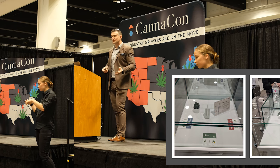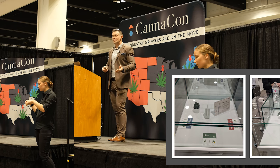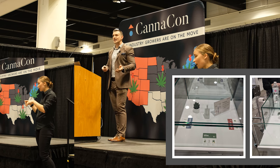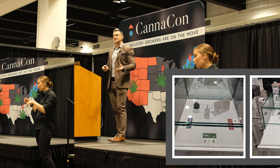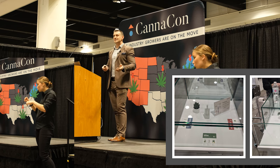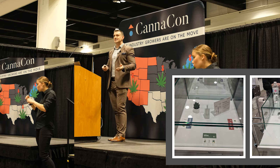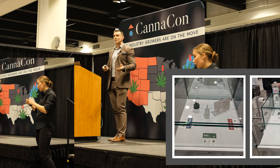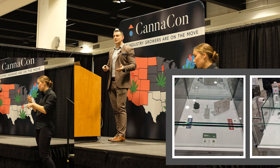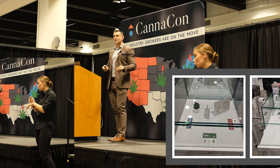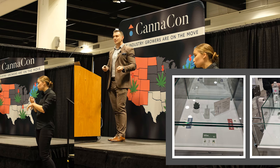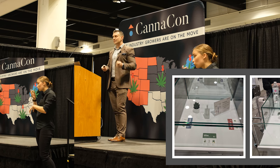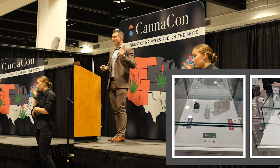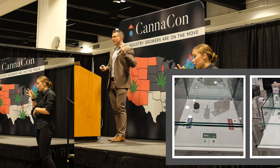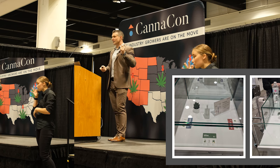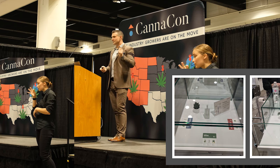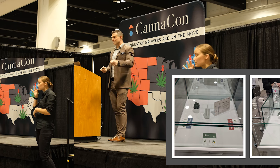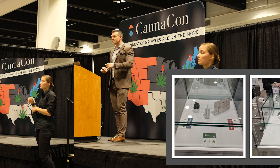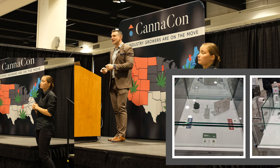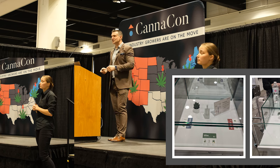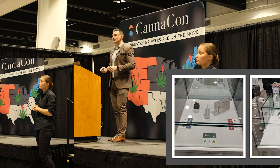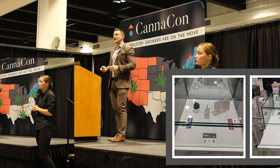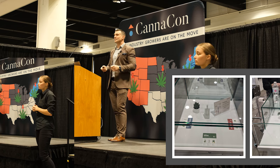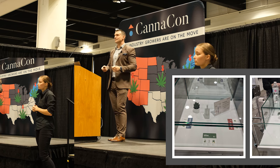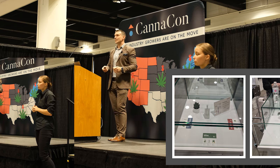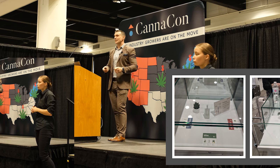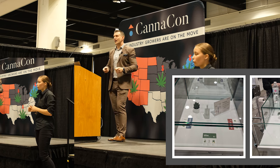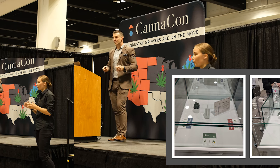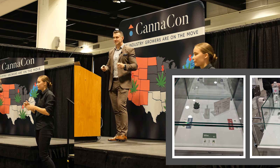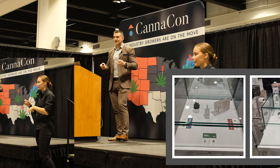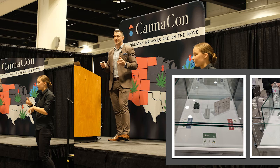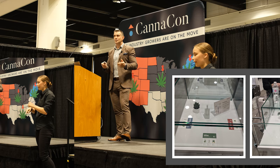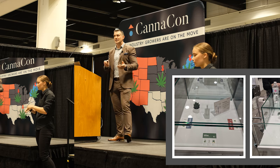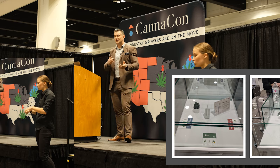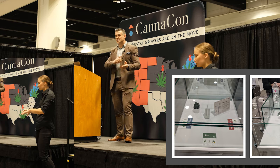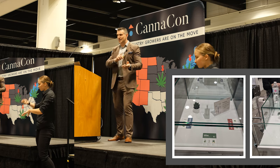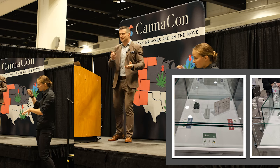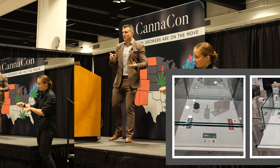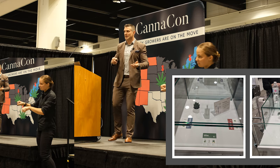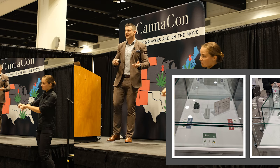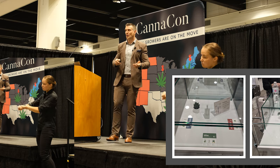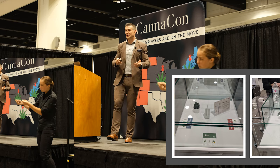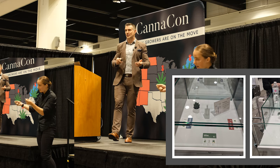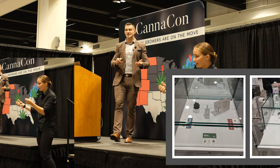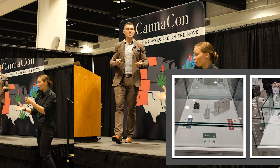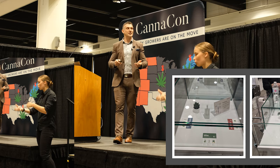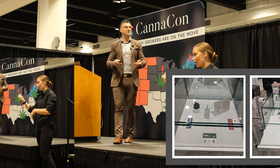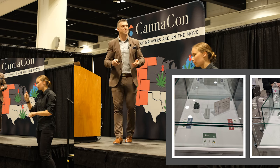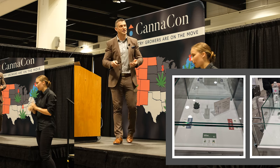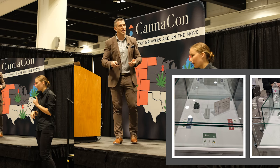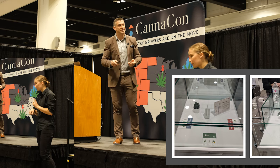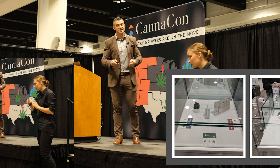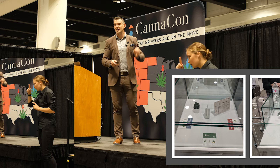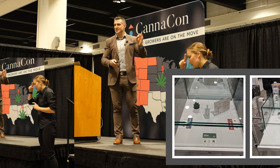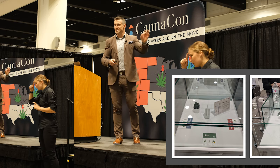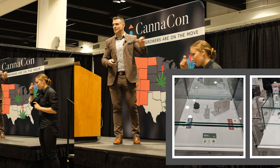This would prevent someone from a smash and grab, because again, we got the special 3M coating over top of that display case, the same coating